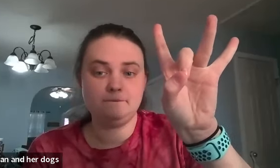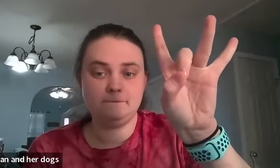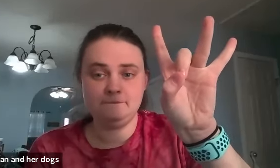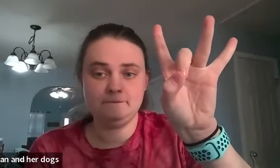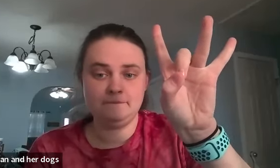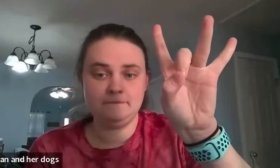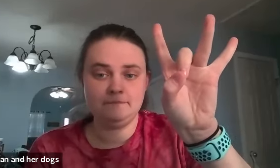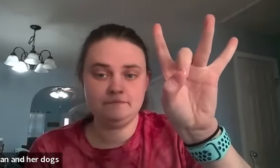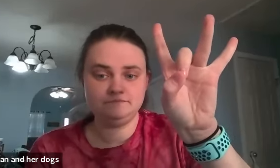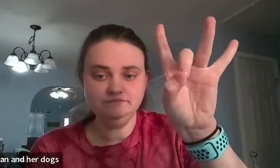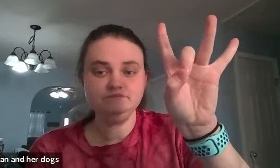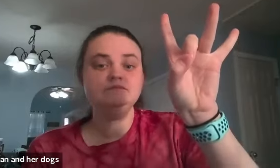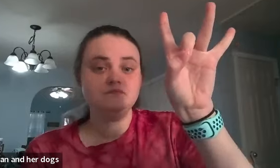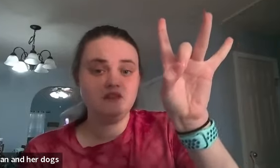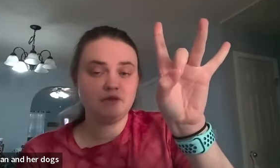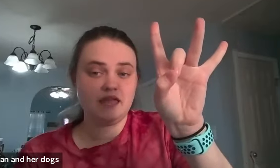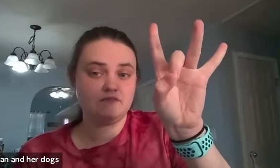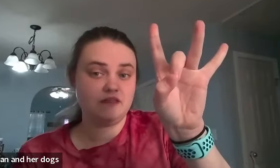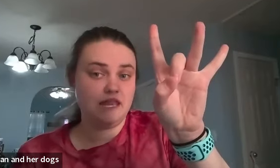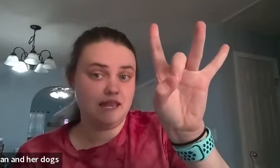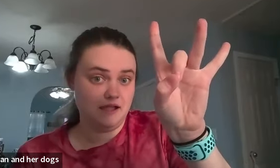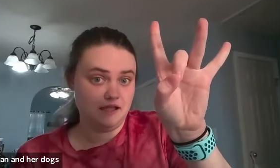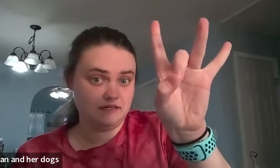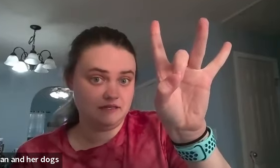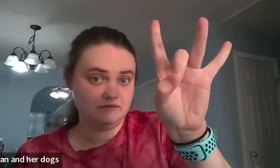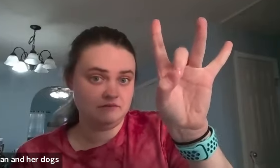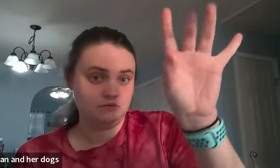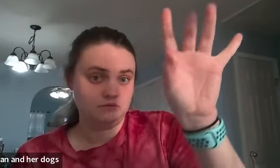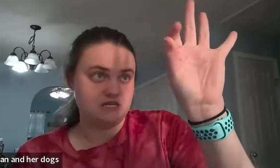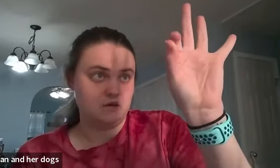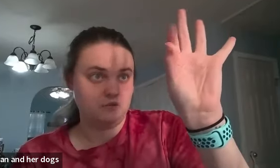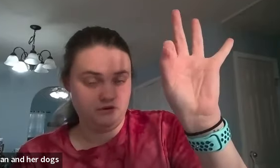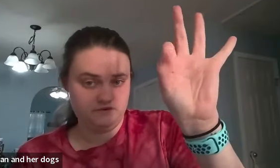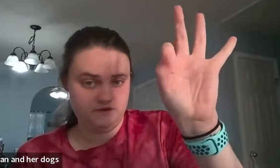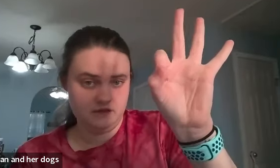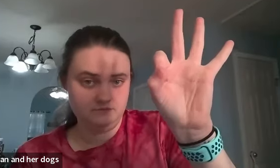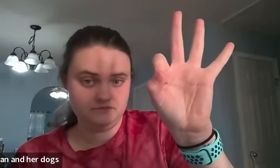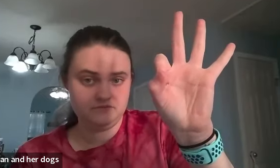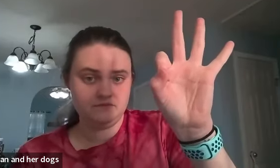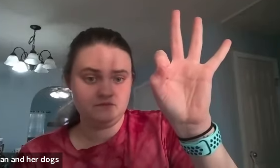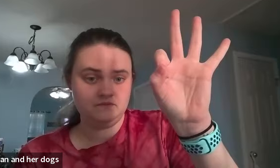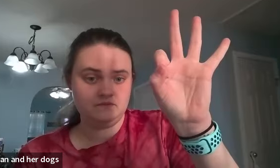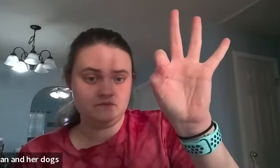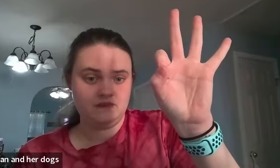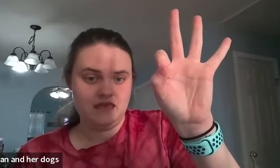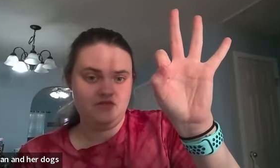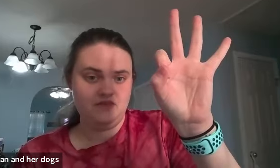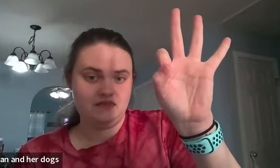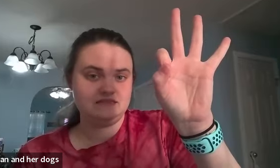Mm-hmm. Then we have nine, which is now our pointer finger down. And then